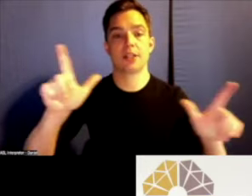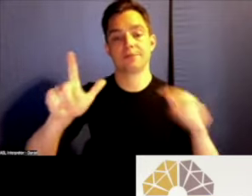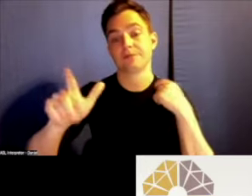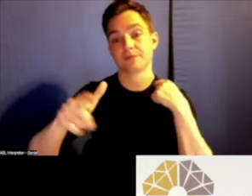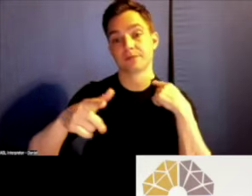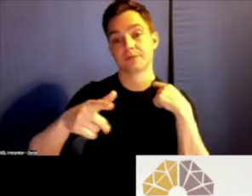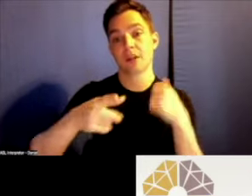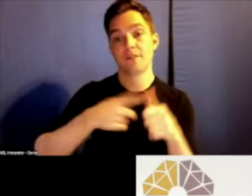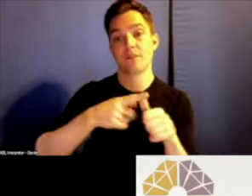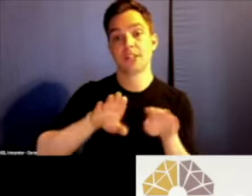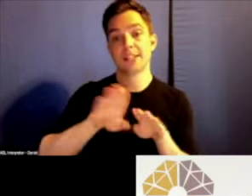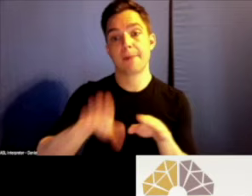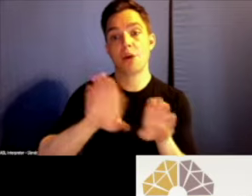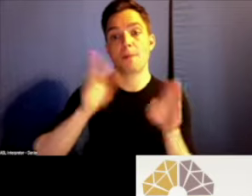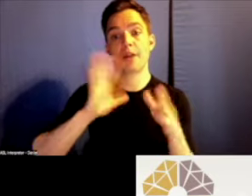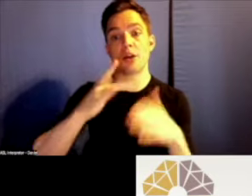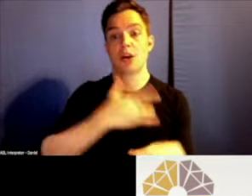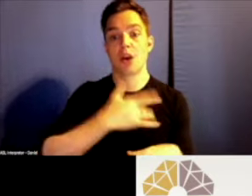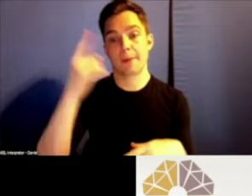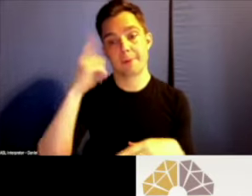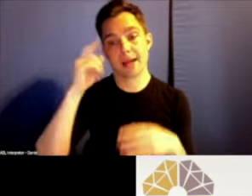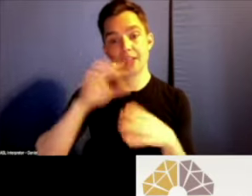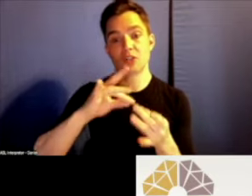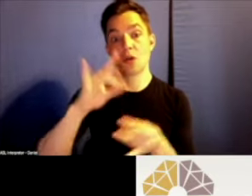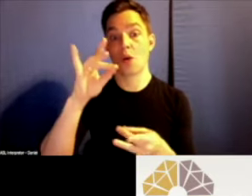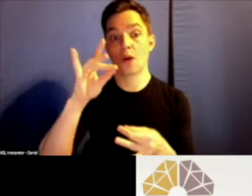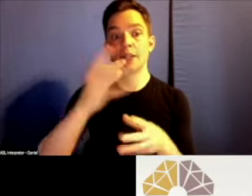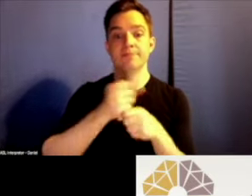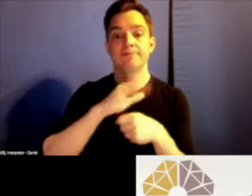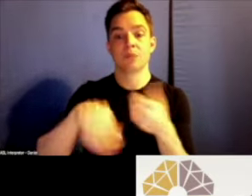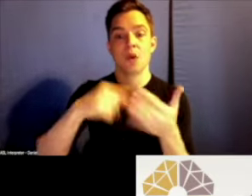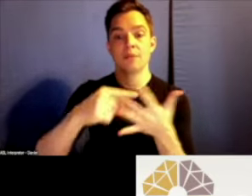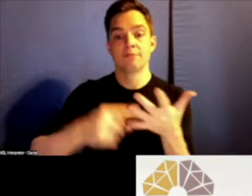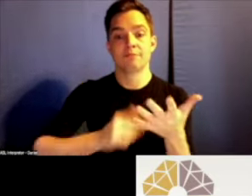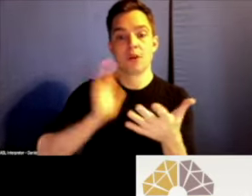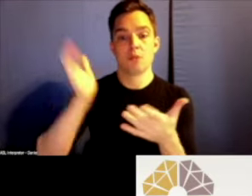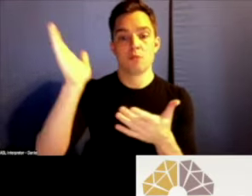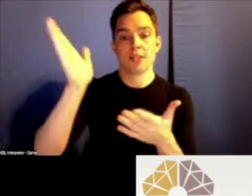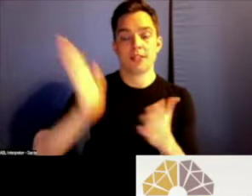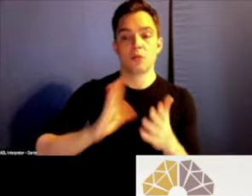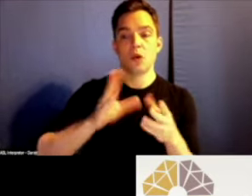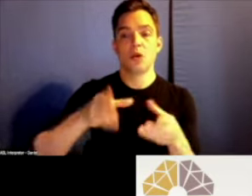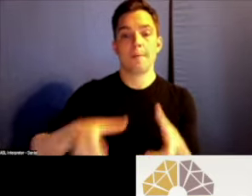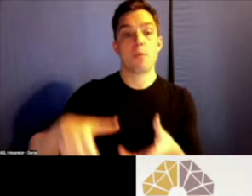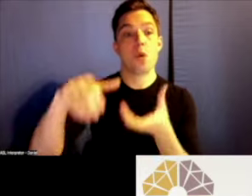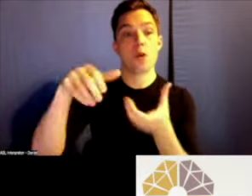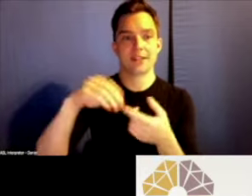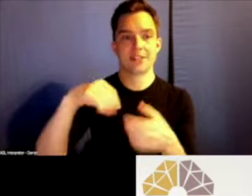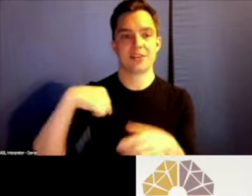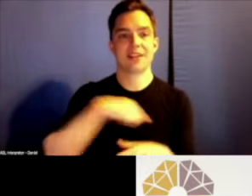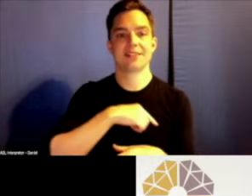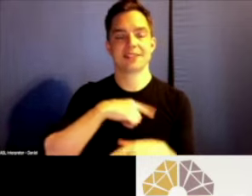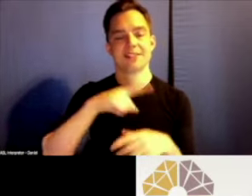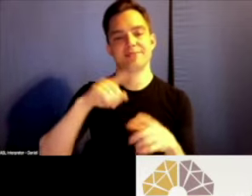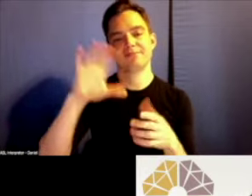step in opening our hearts, minds, and souls to receive all that our presenters will pour into us is believing